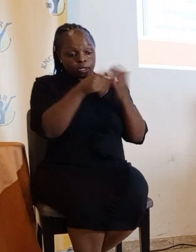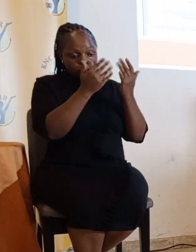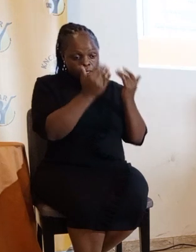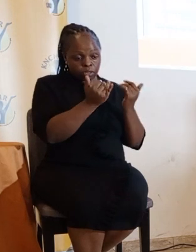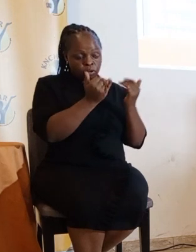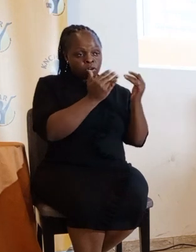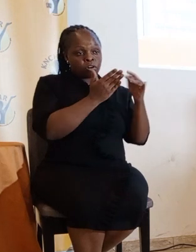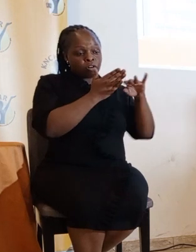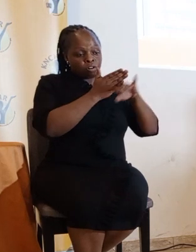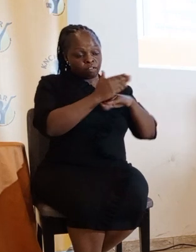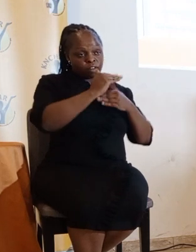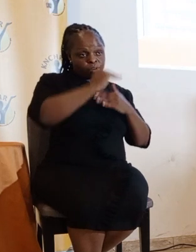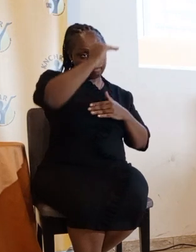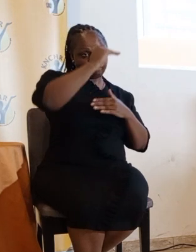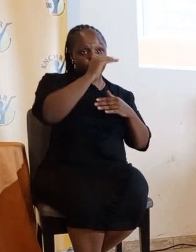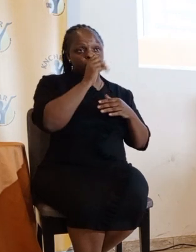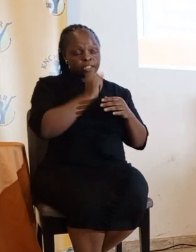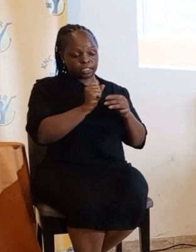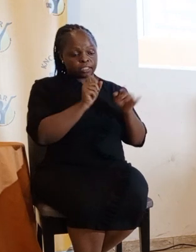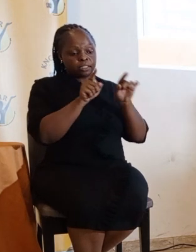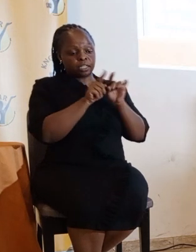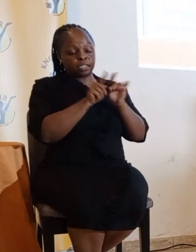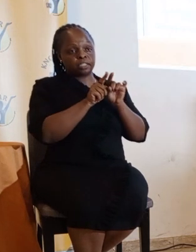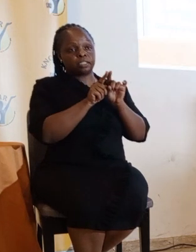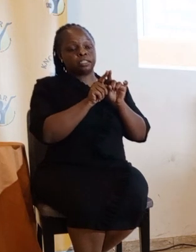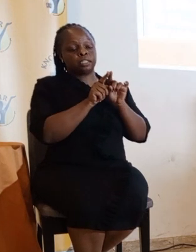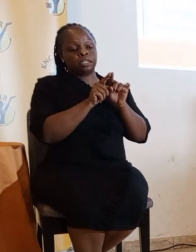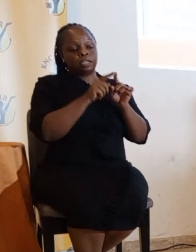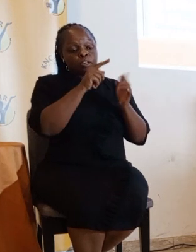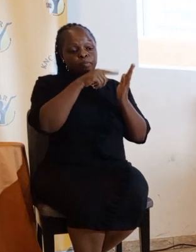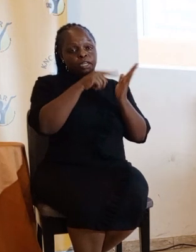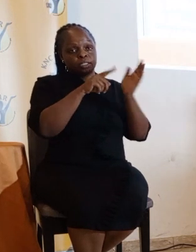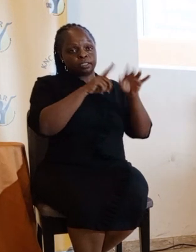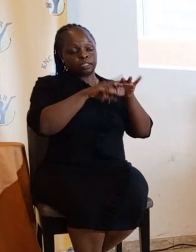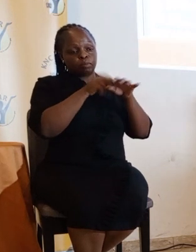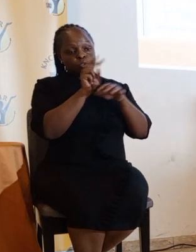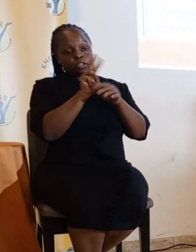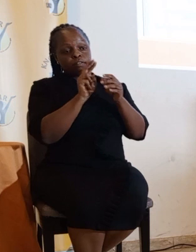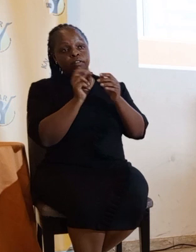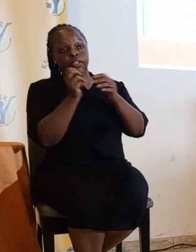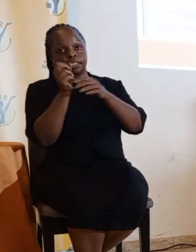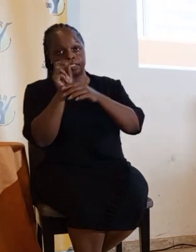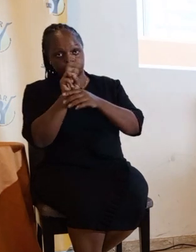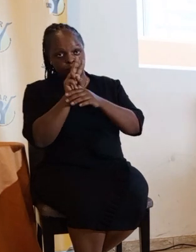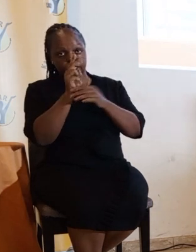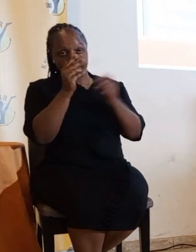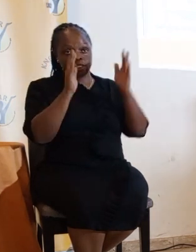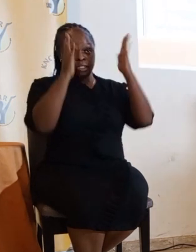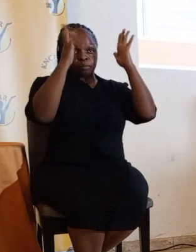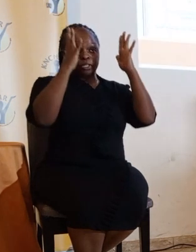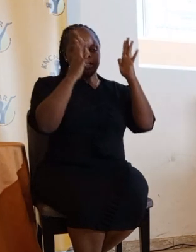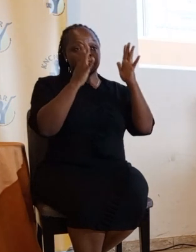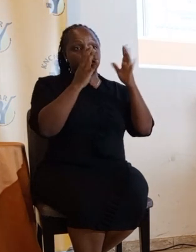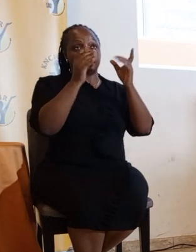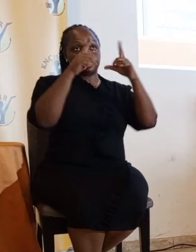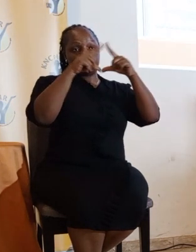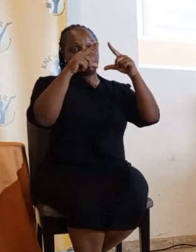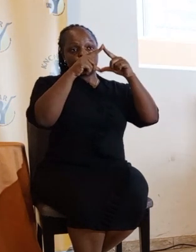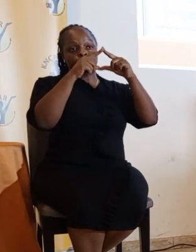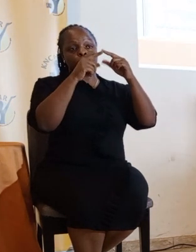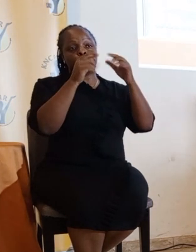mature old age, as in under a month's time on 12th of December, we celebrate the Diamond Jubilee as